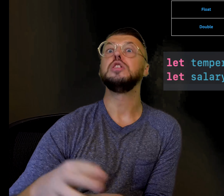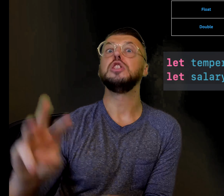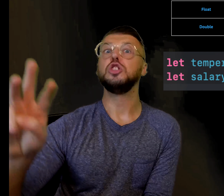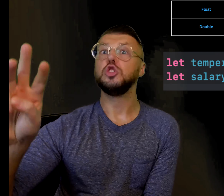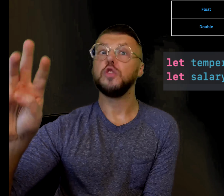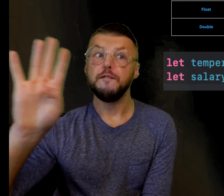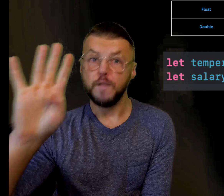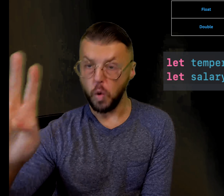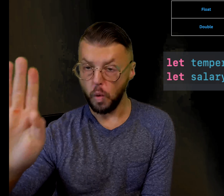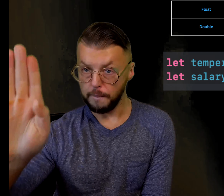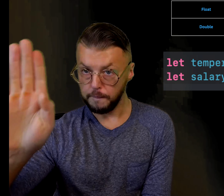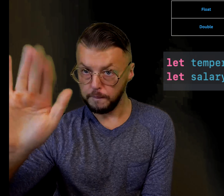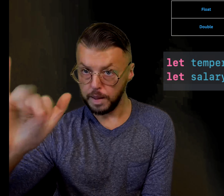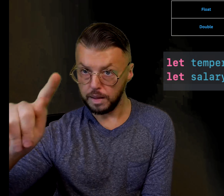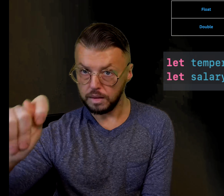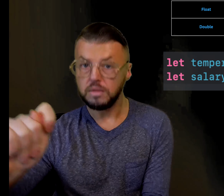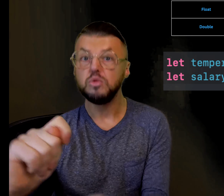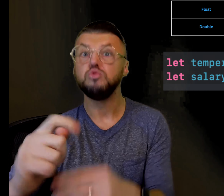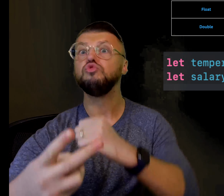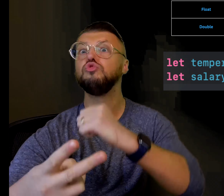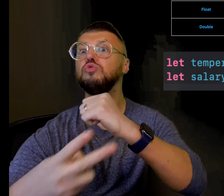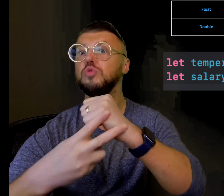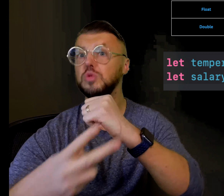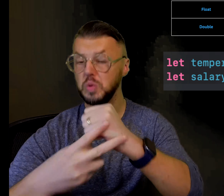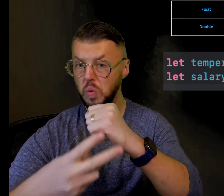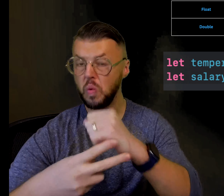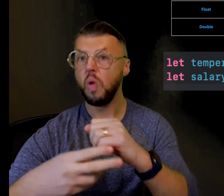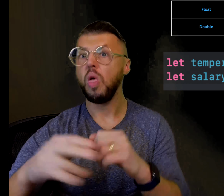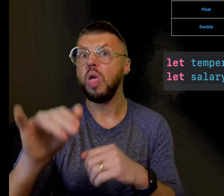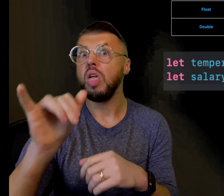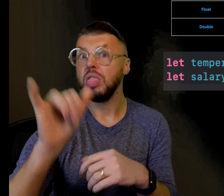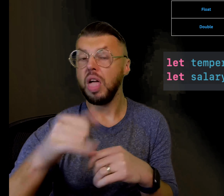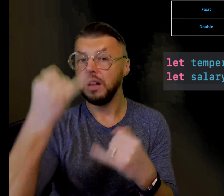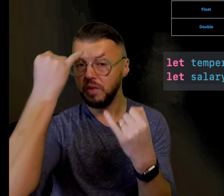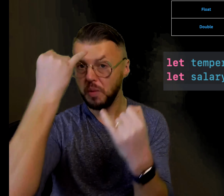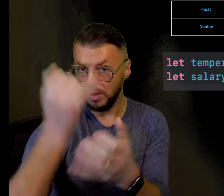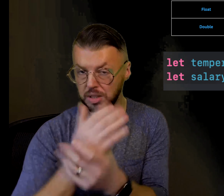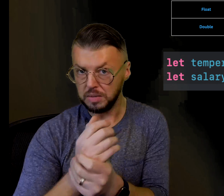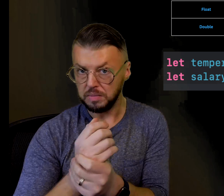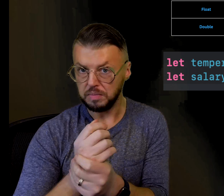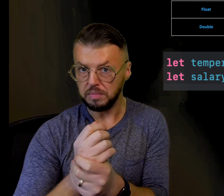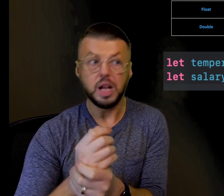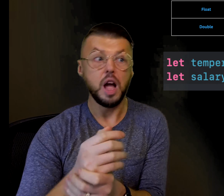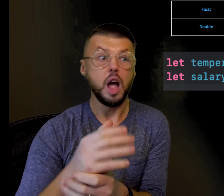double uses 64-bit to store information.